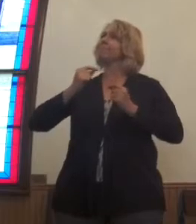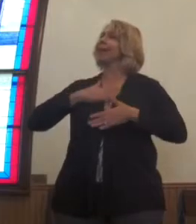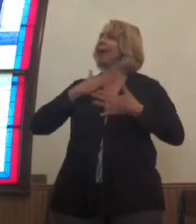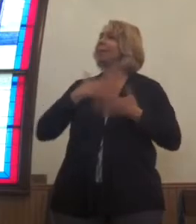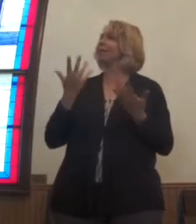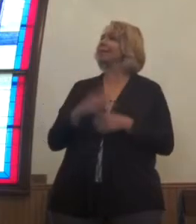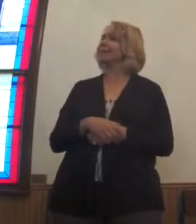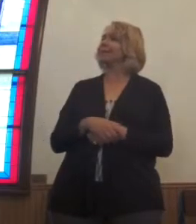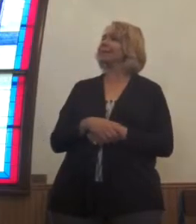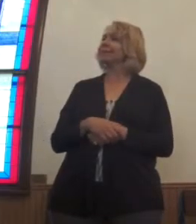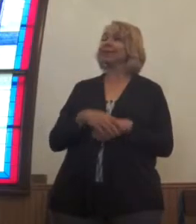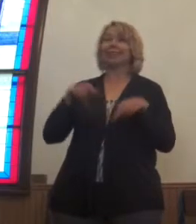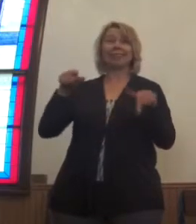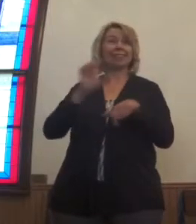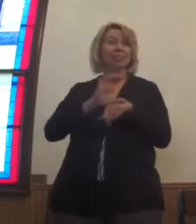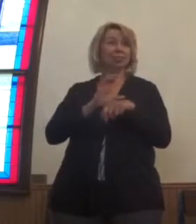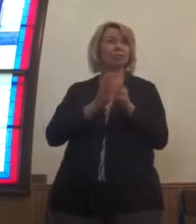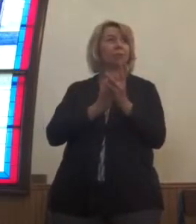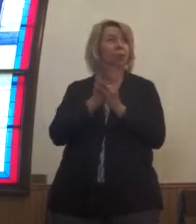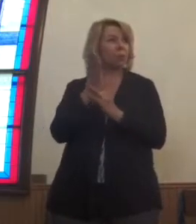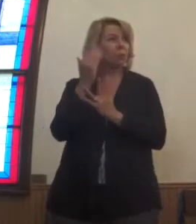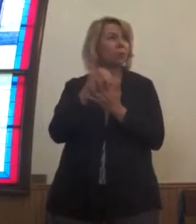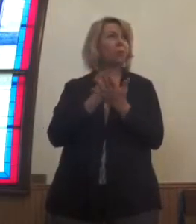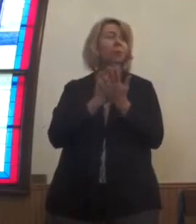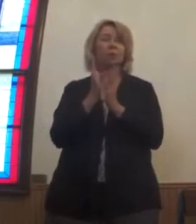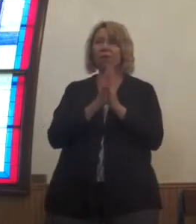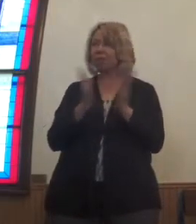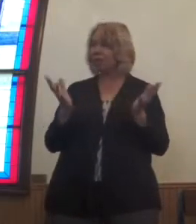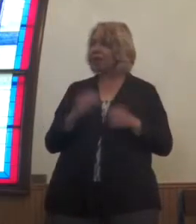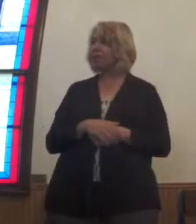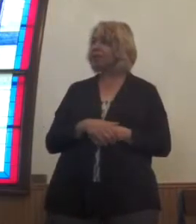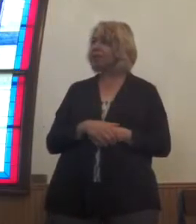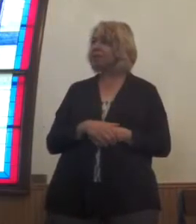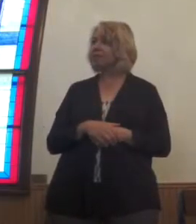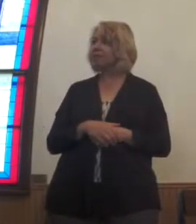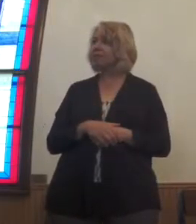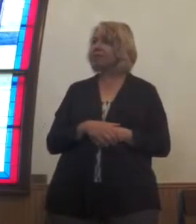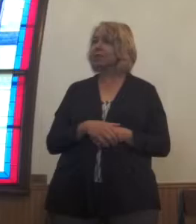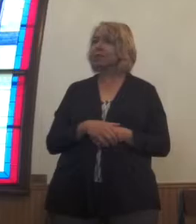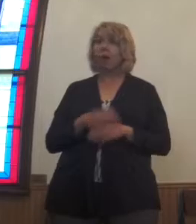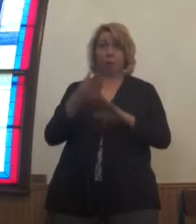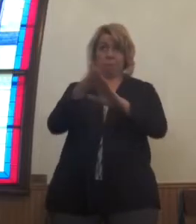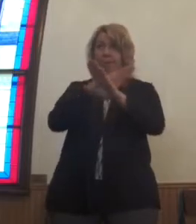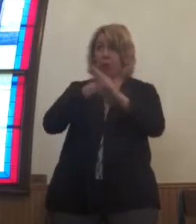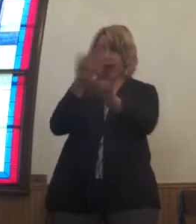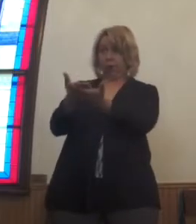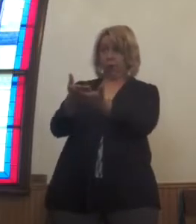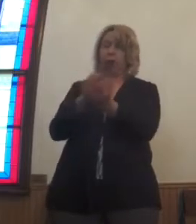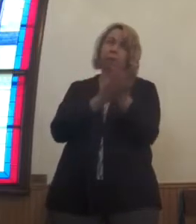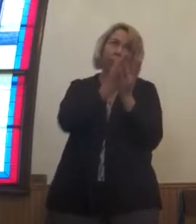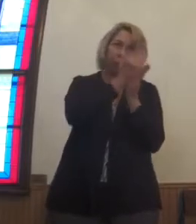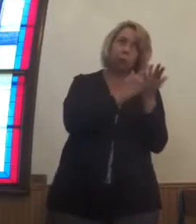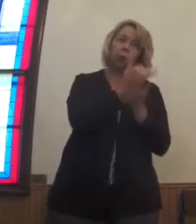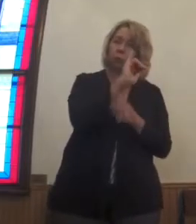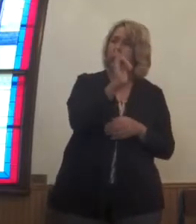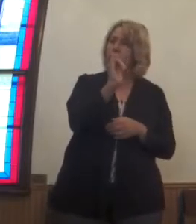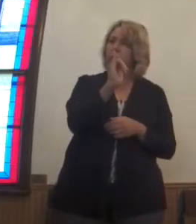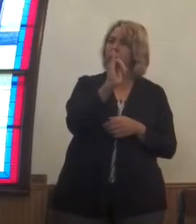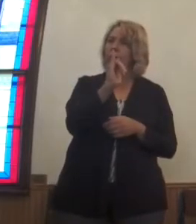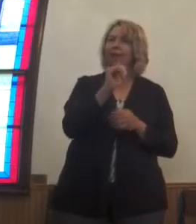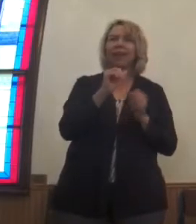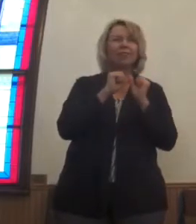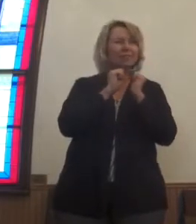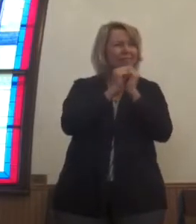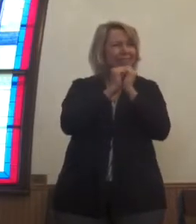We've been through a lot as a church. You've been through a lot as a church before I got here. We've been through a lot together. And we have a lot more to go as we